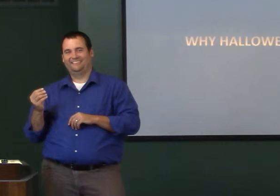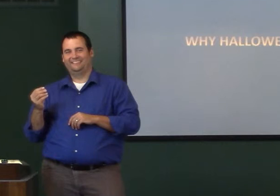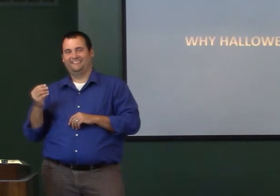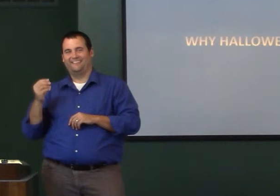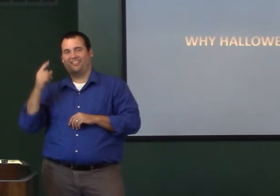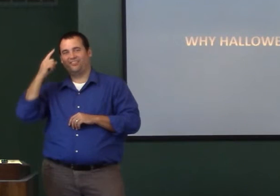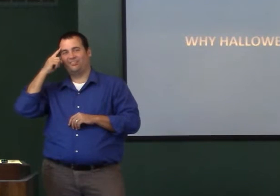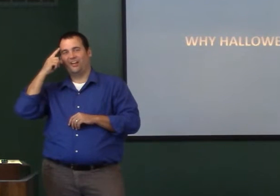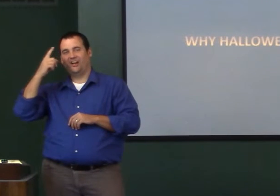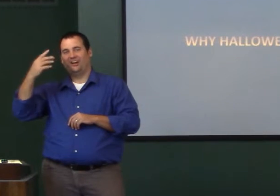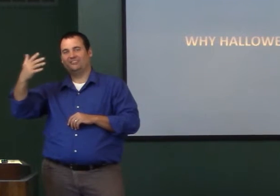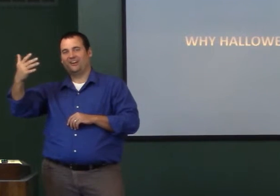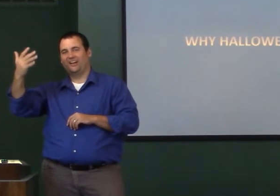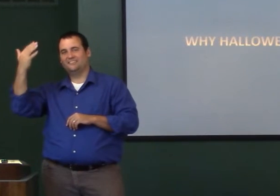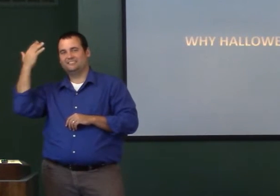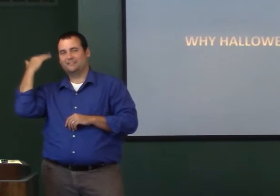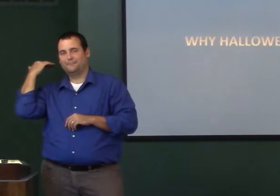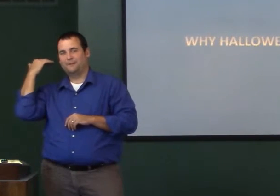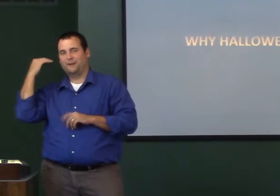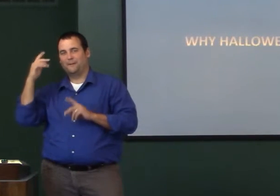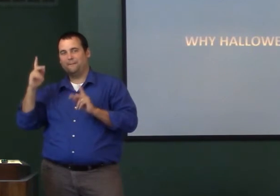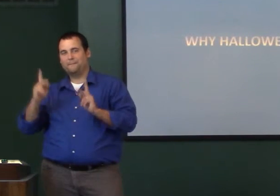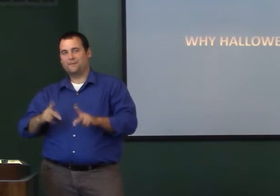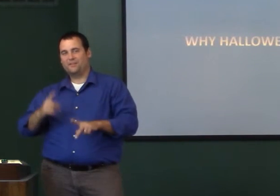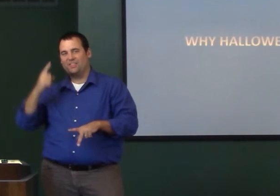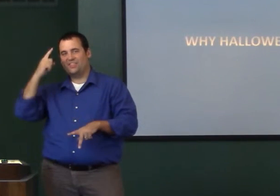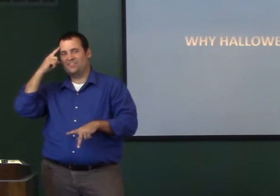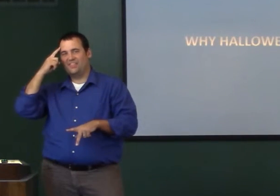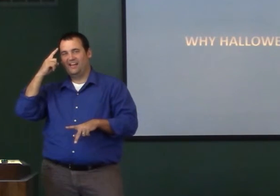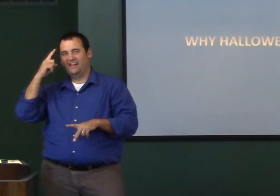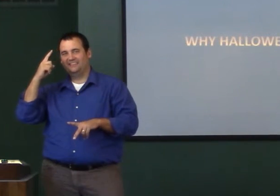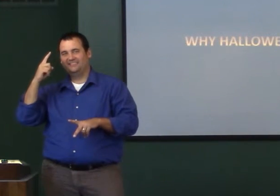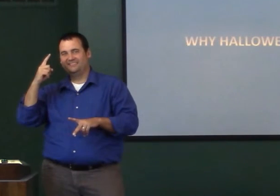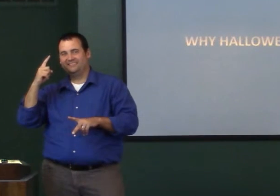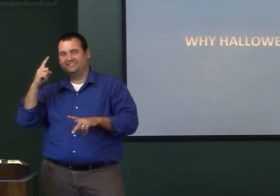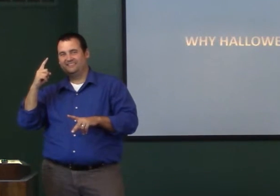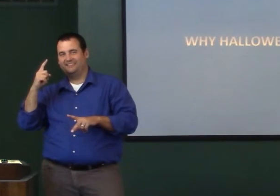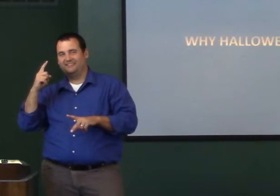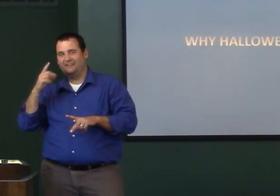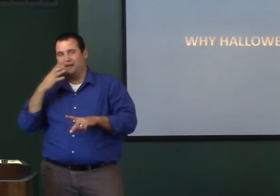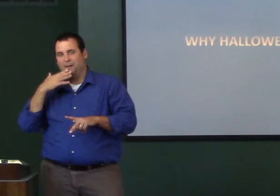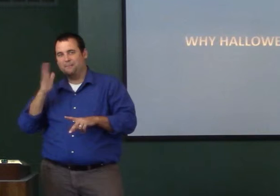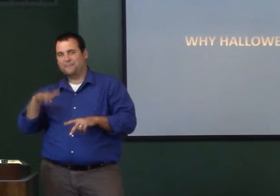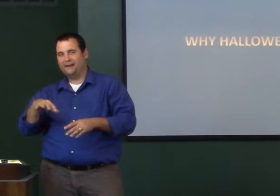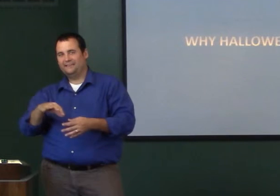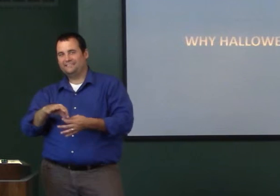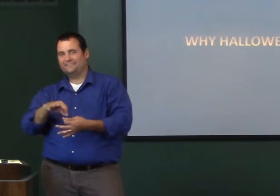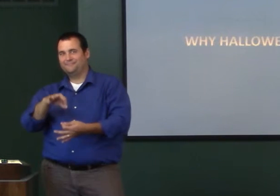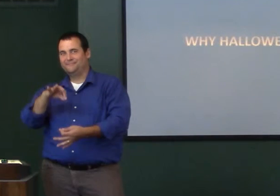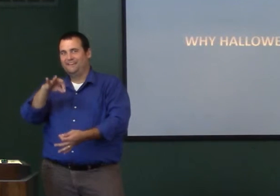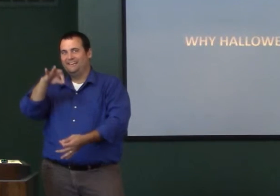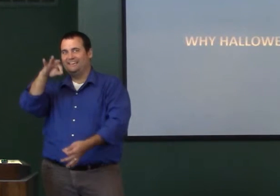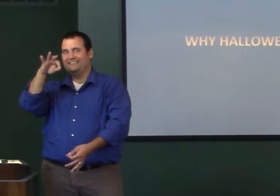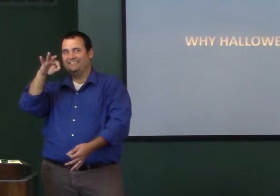So, then a long time ago, people thought that the spirits